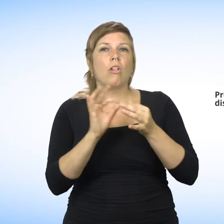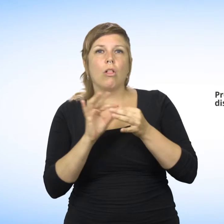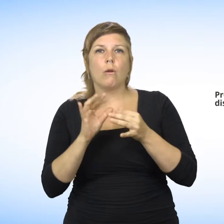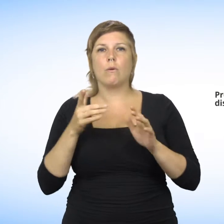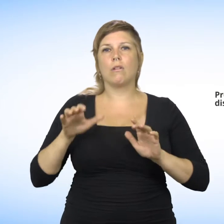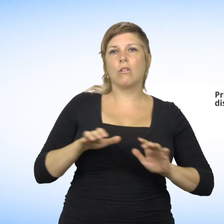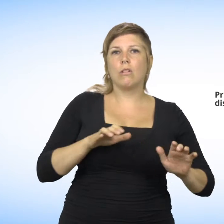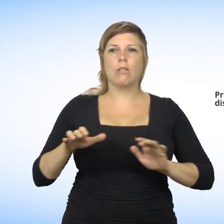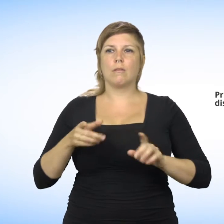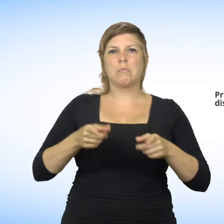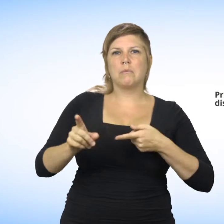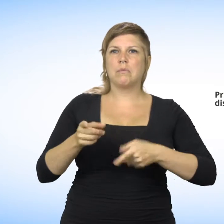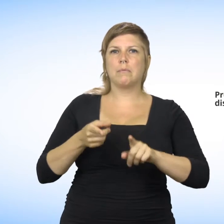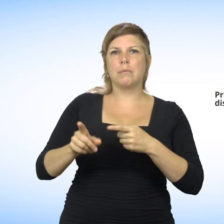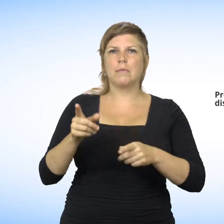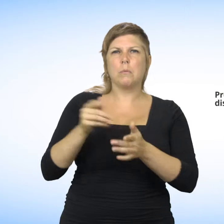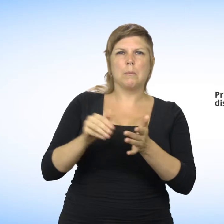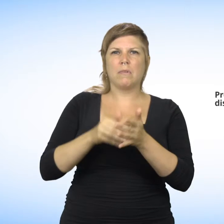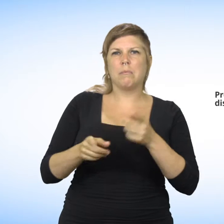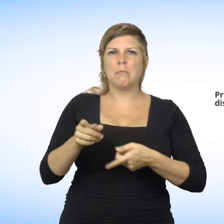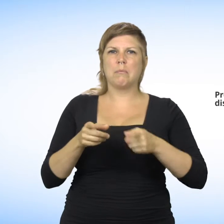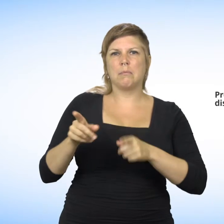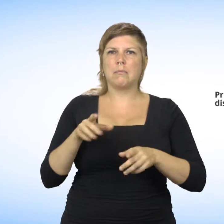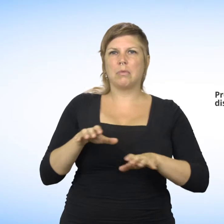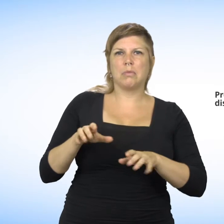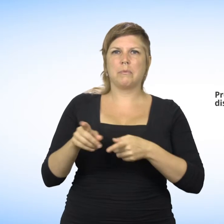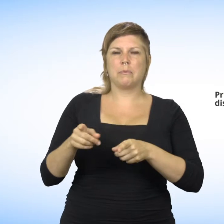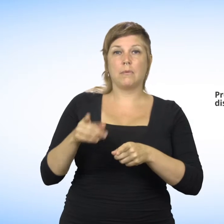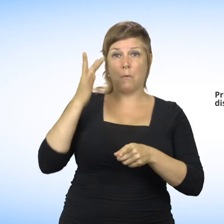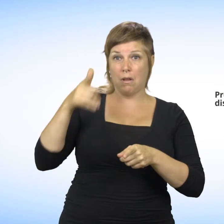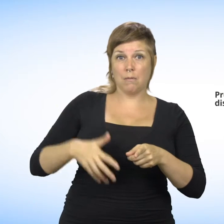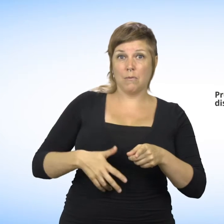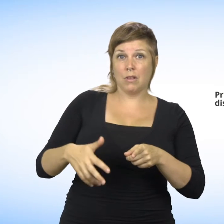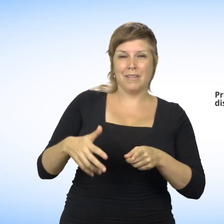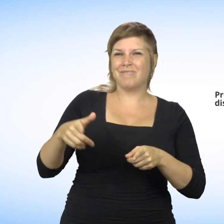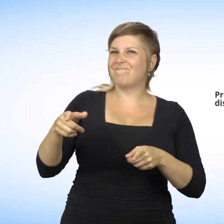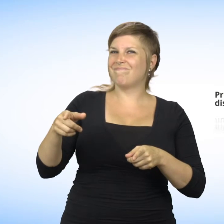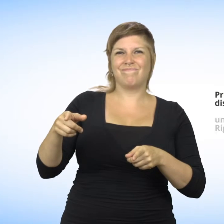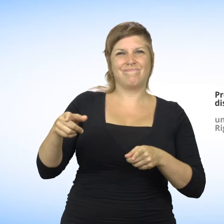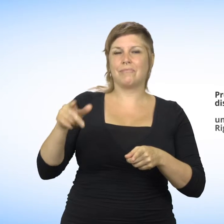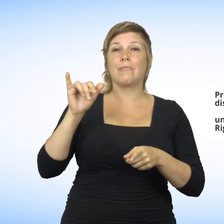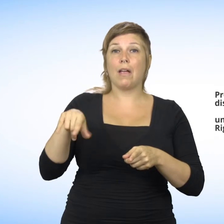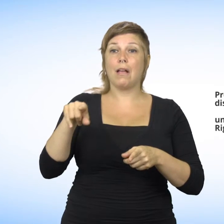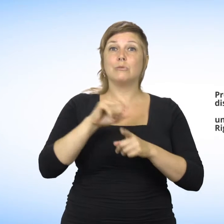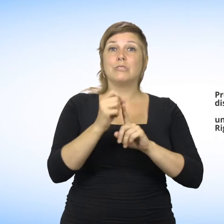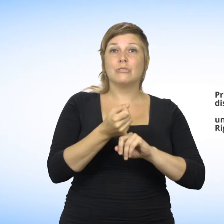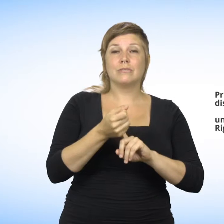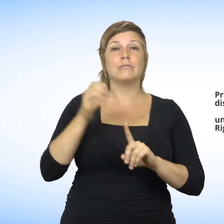As well, you cannot be the target of offensive and repeated remarks or behavior because you're pregnant. These situations